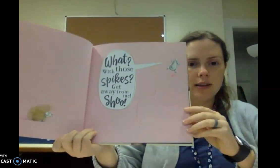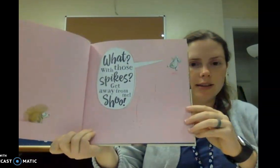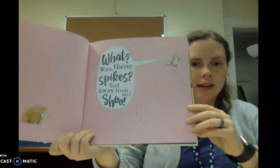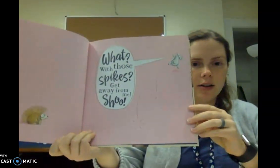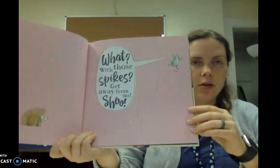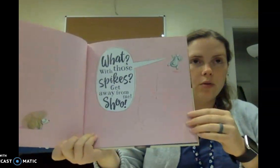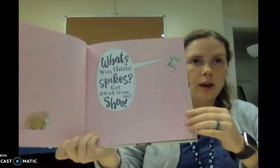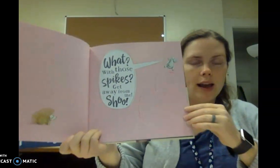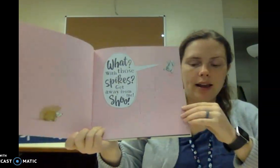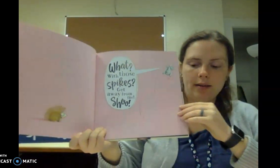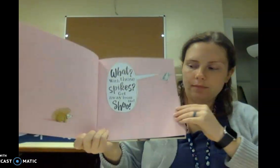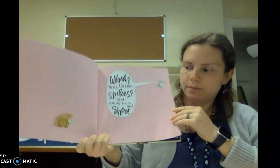He said, no way.